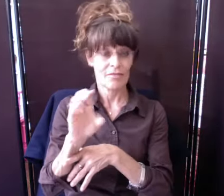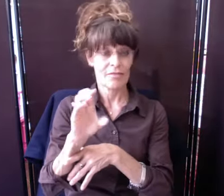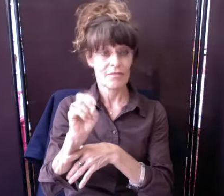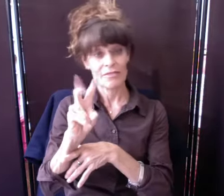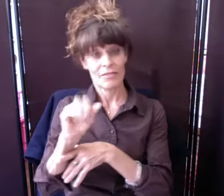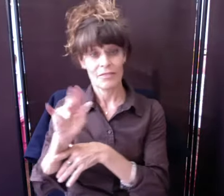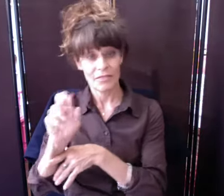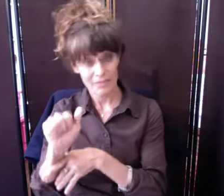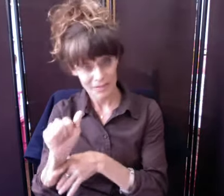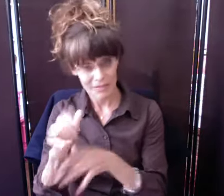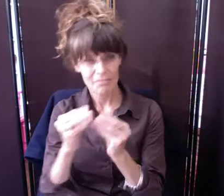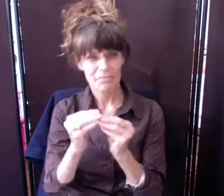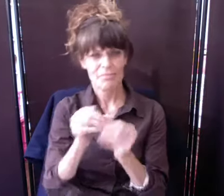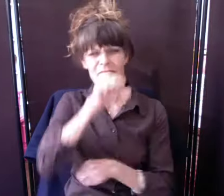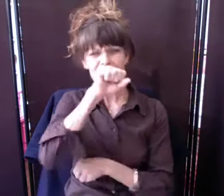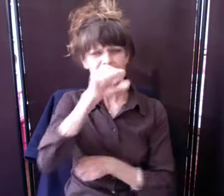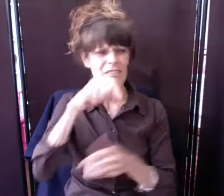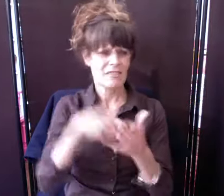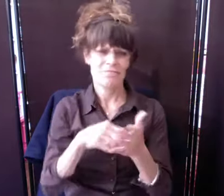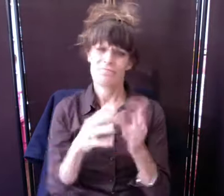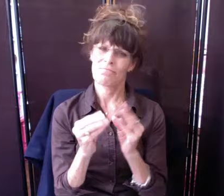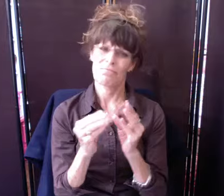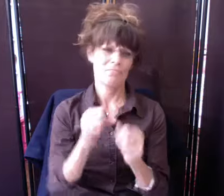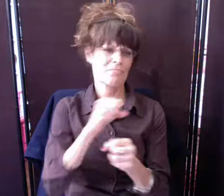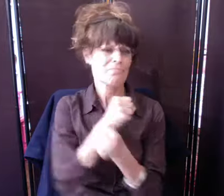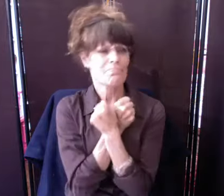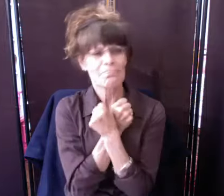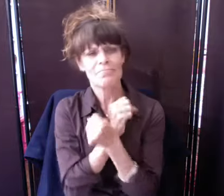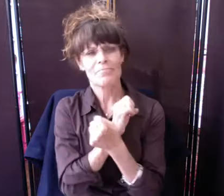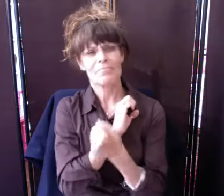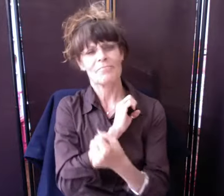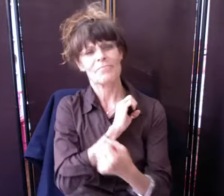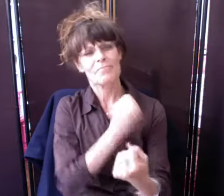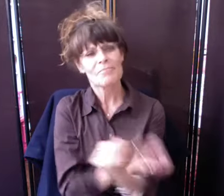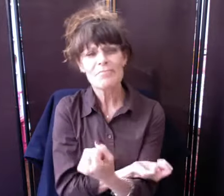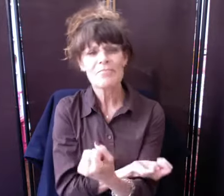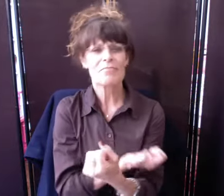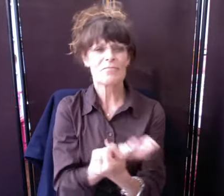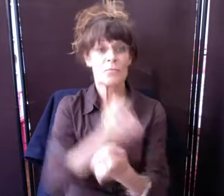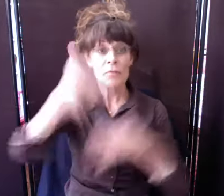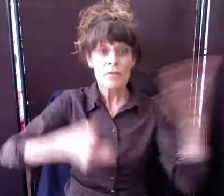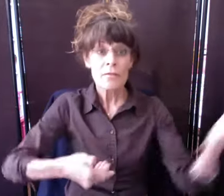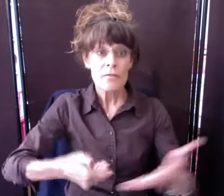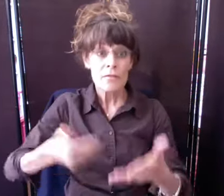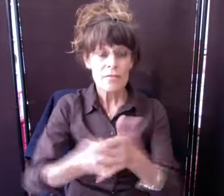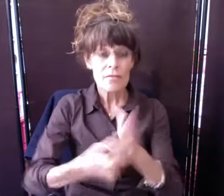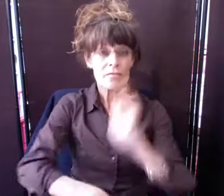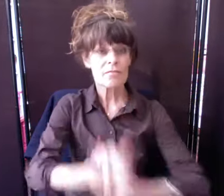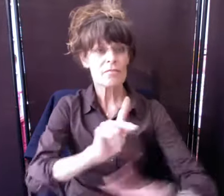it. I want to welcome everybody that's new or staying in one of the houses or in their first